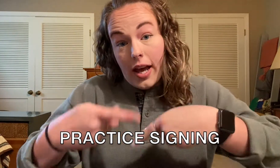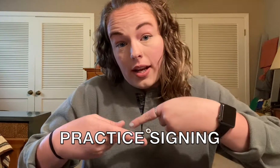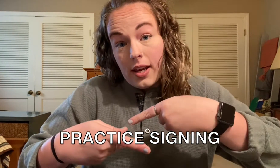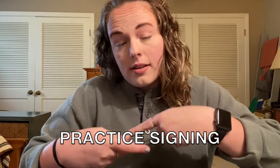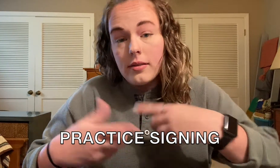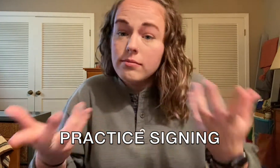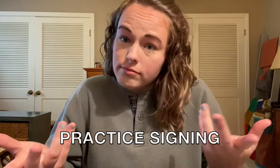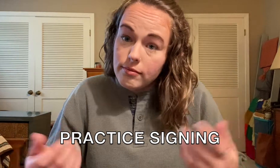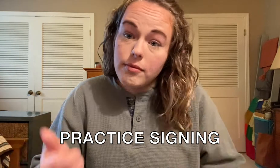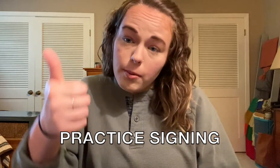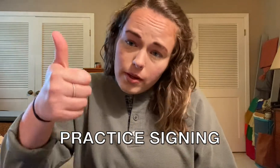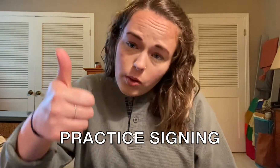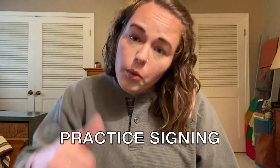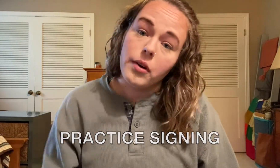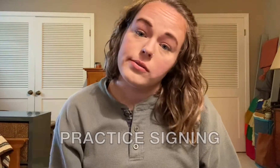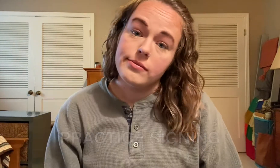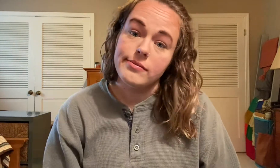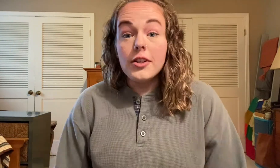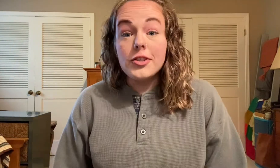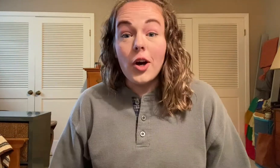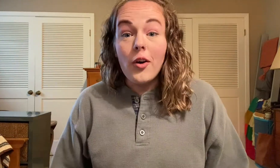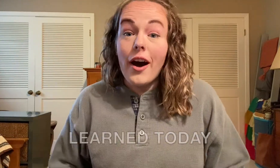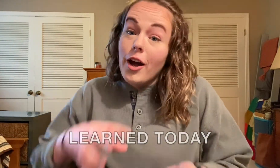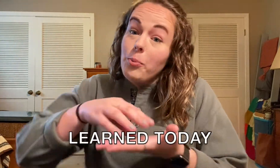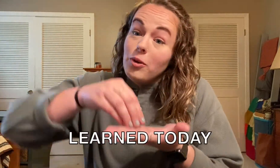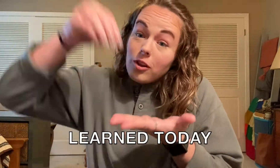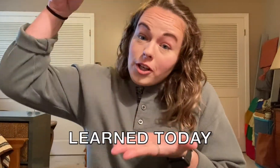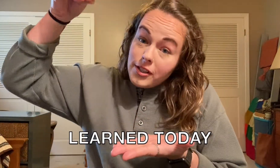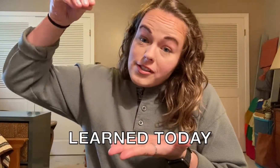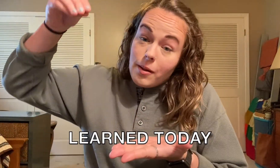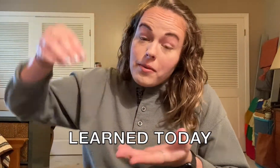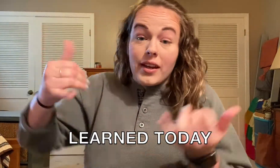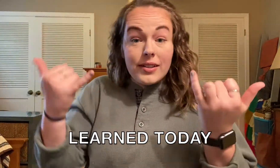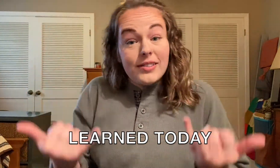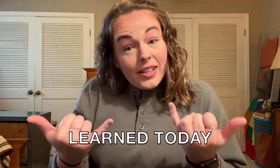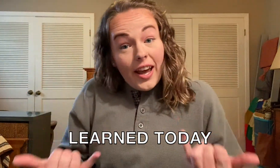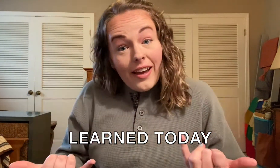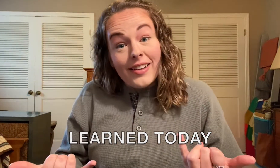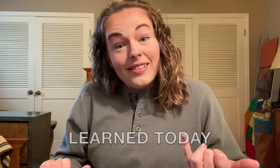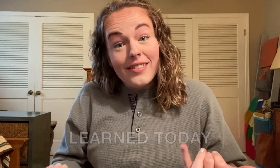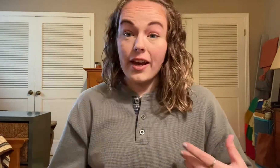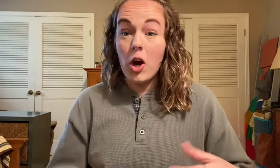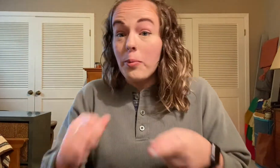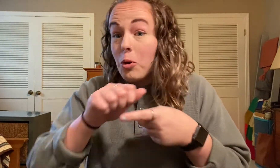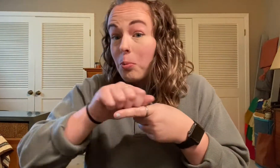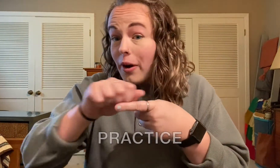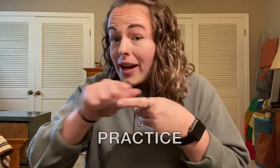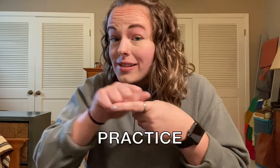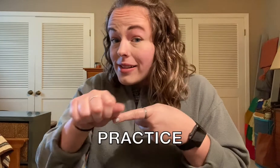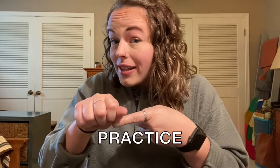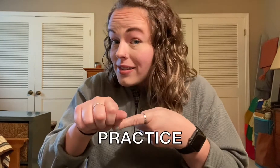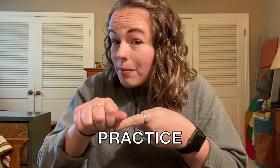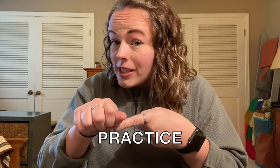signing, that'd be cool. So I hope you learned something today. I hope you'll practice it